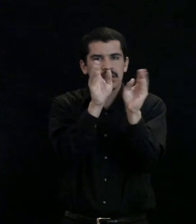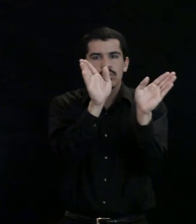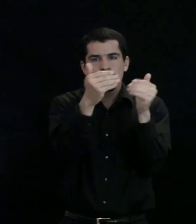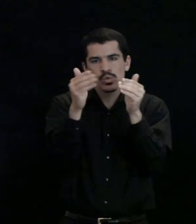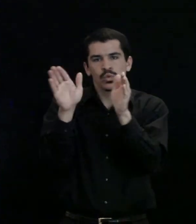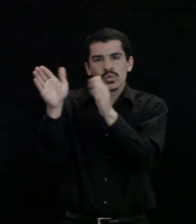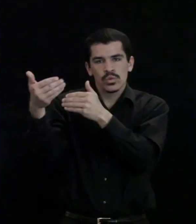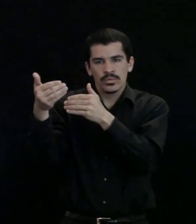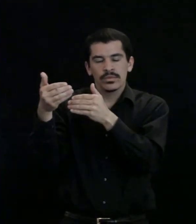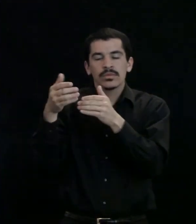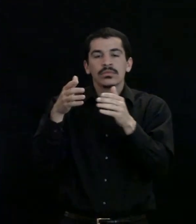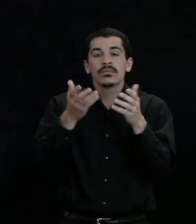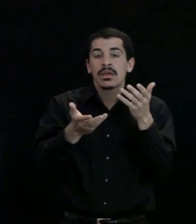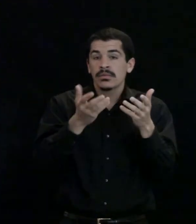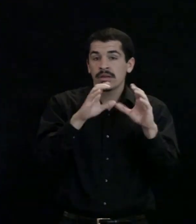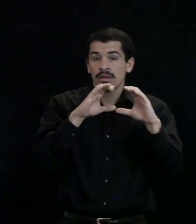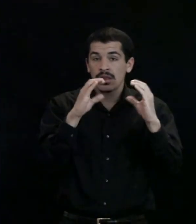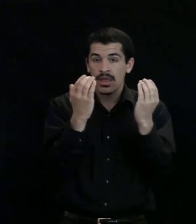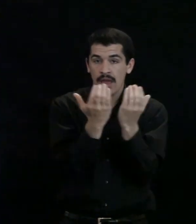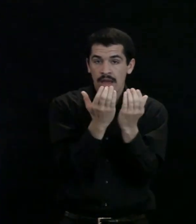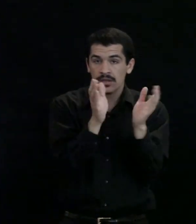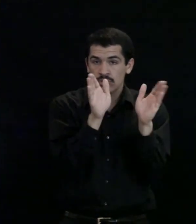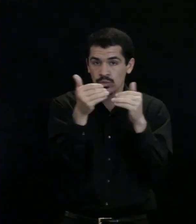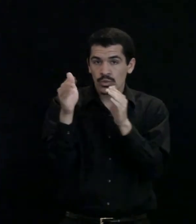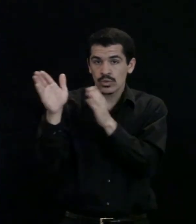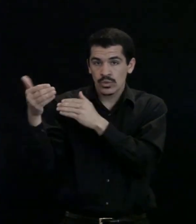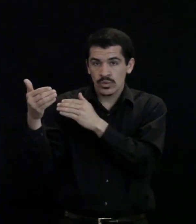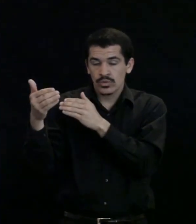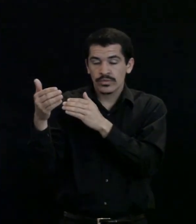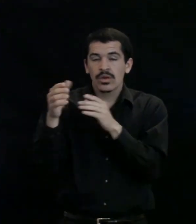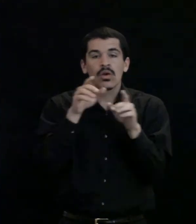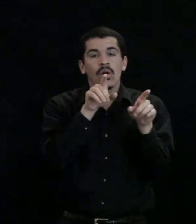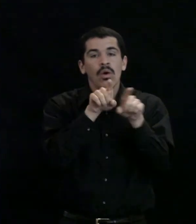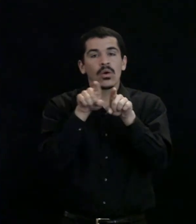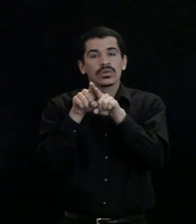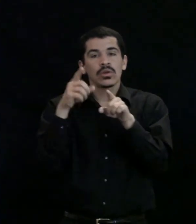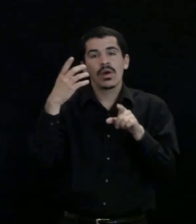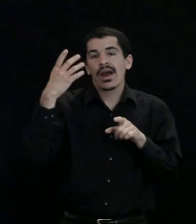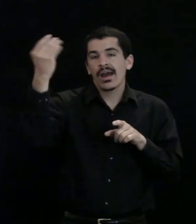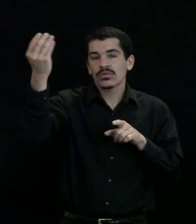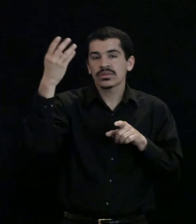classrooms, and outdoor playing fields.